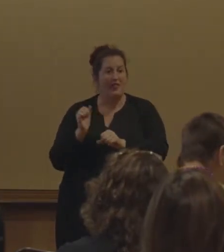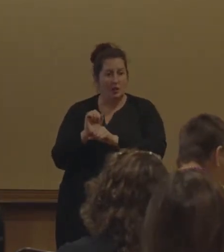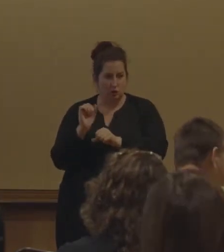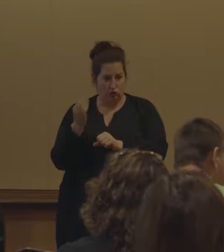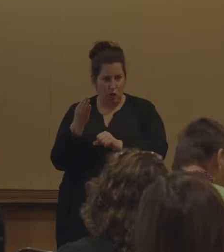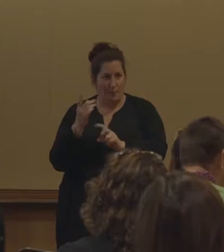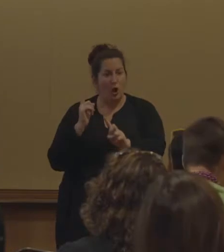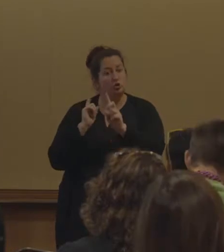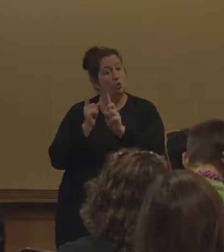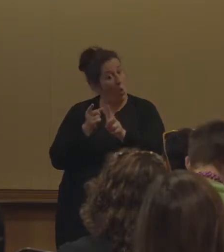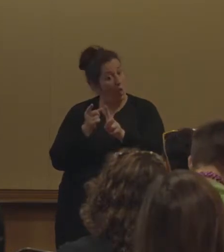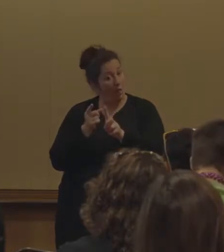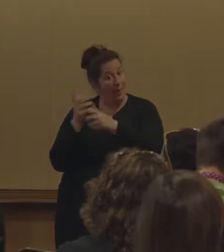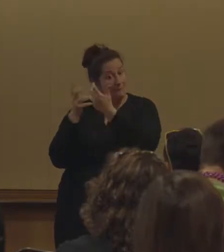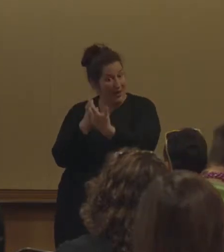goal.